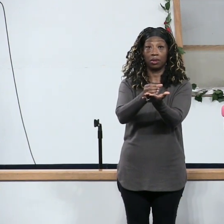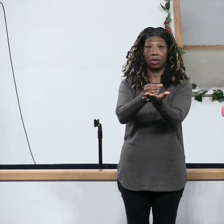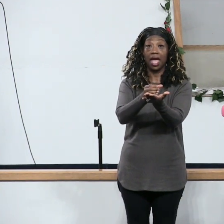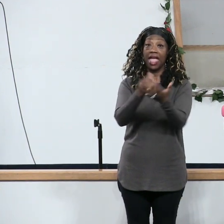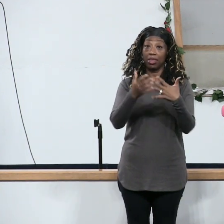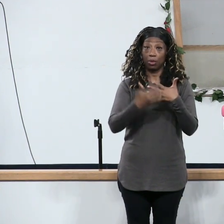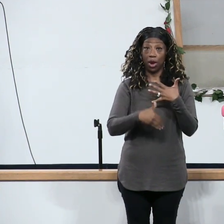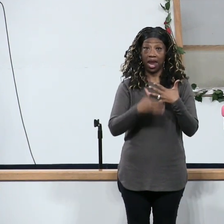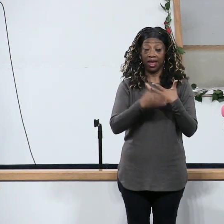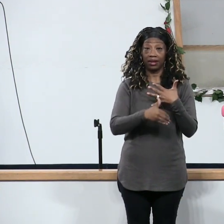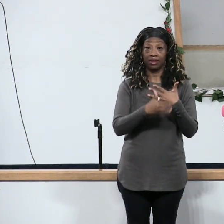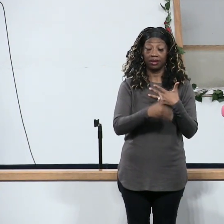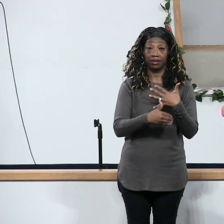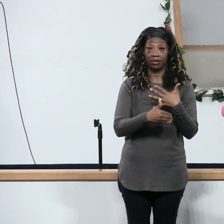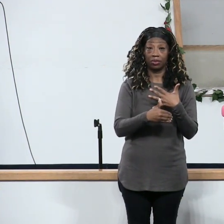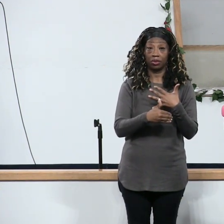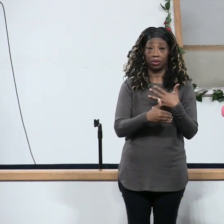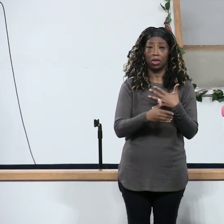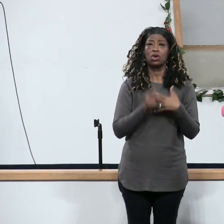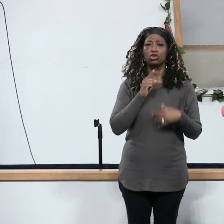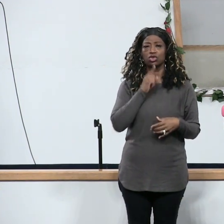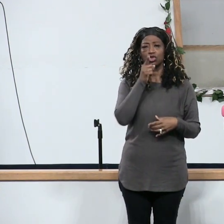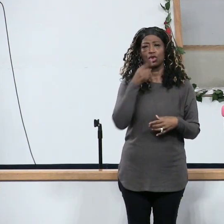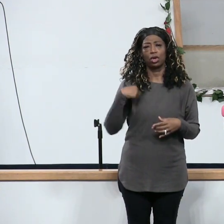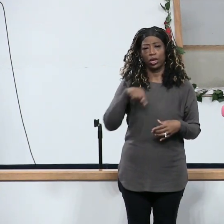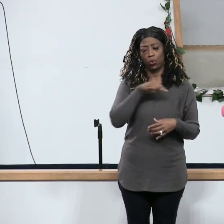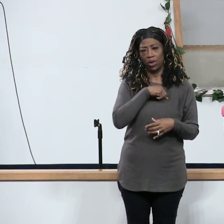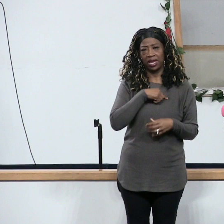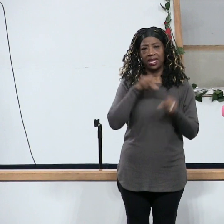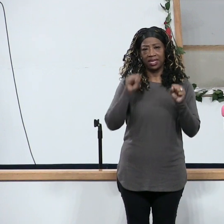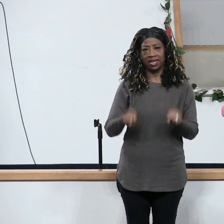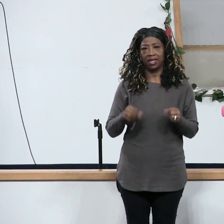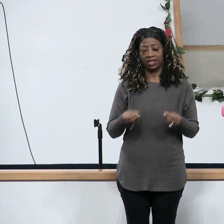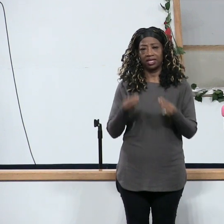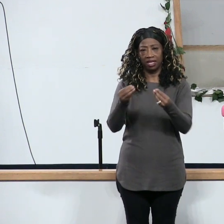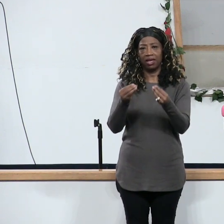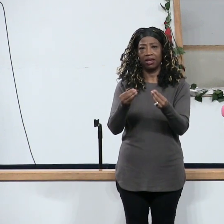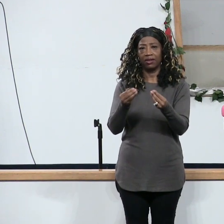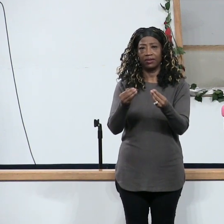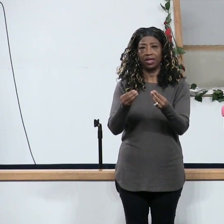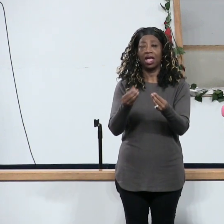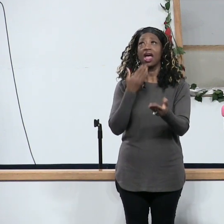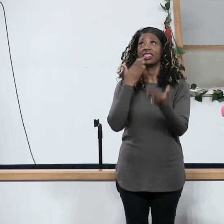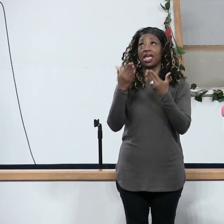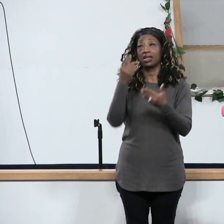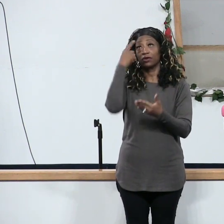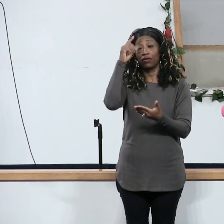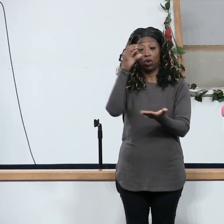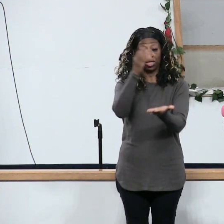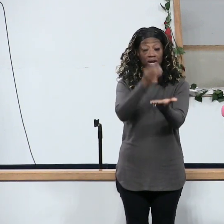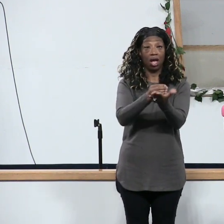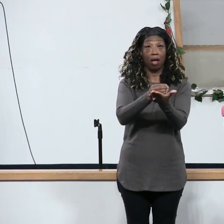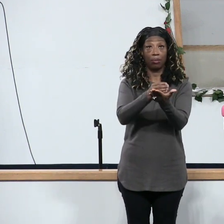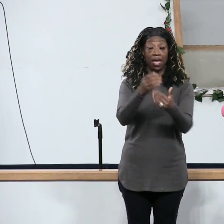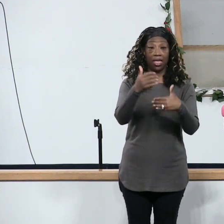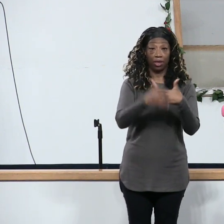and the bread, surely we can give thanks for the cup and the